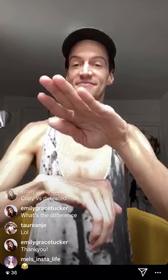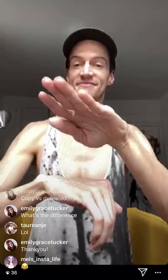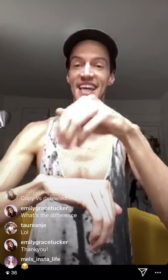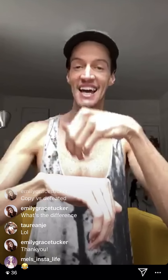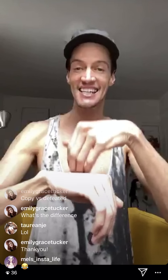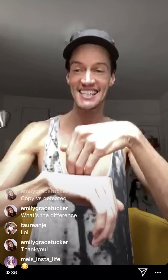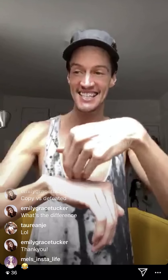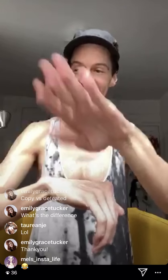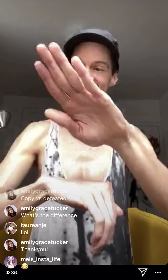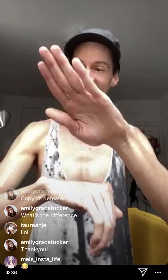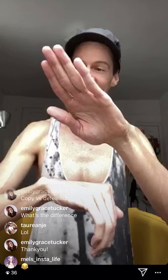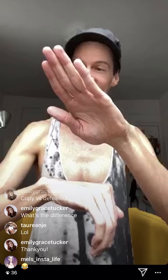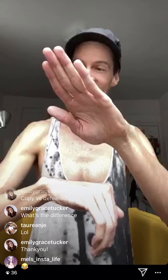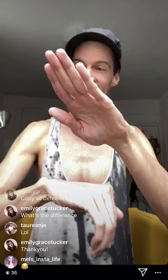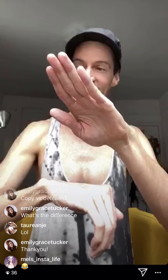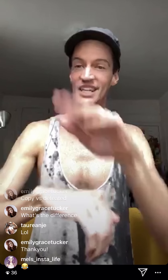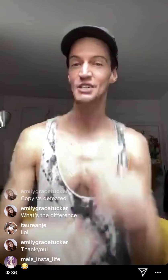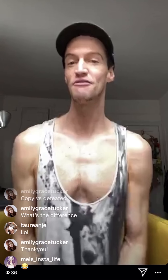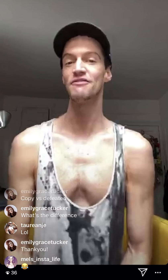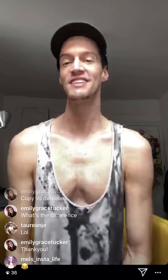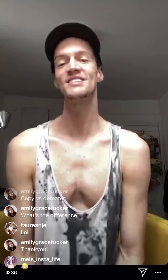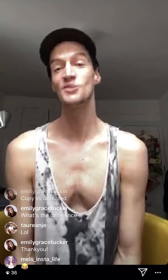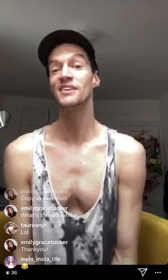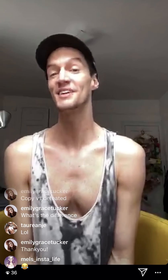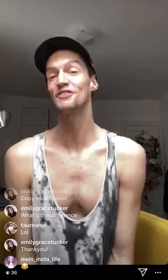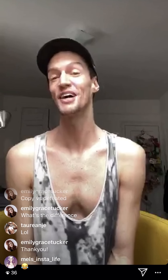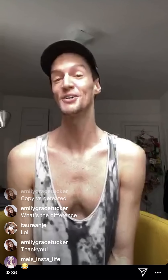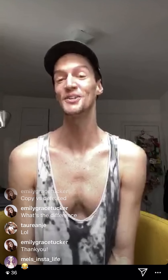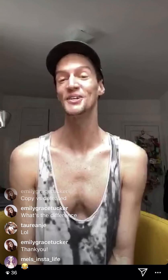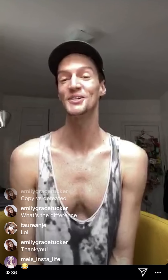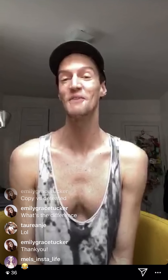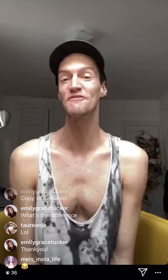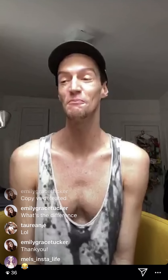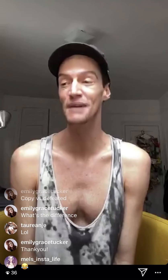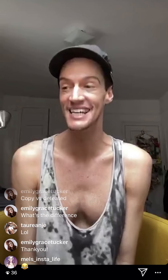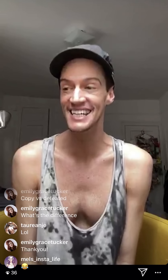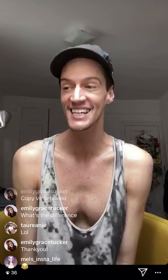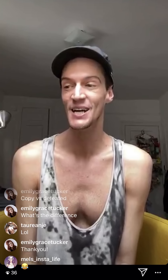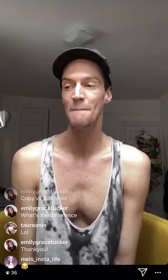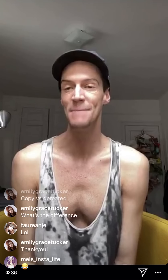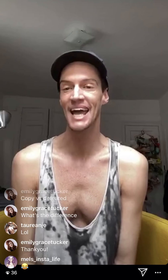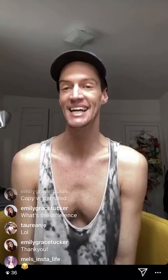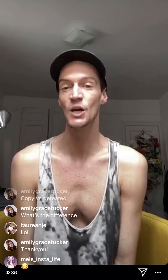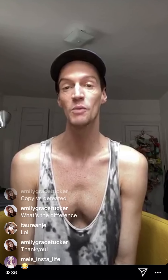Yeah, to send that out. This is the one that I forgot earlier. Forbid, ban, or